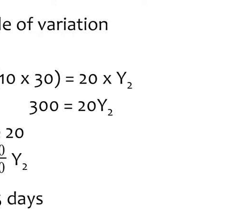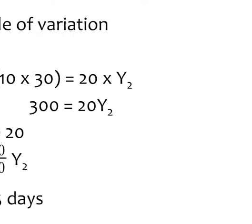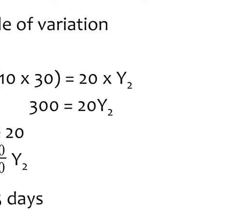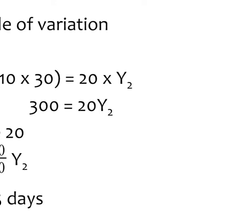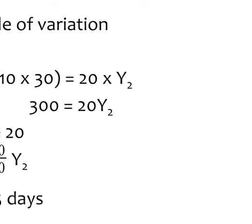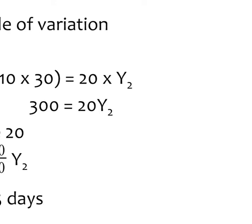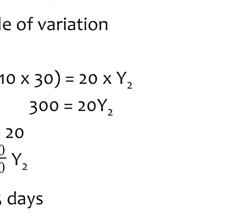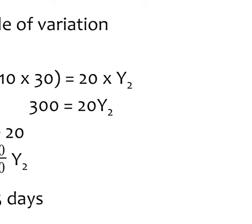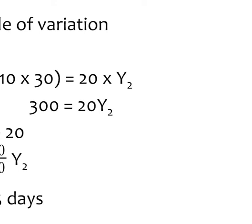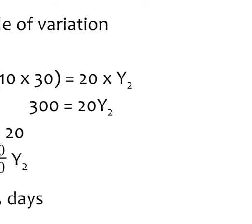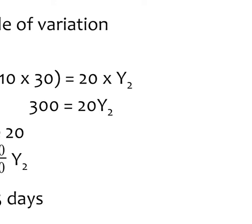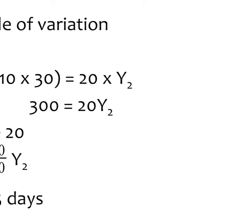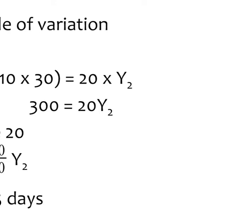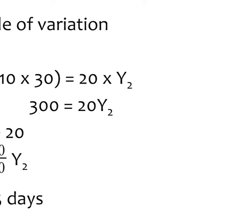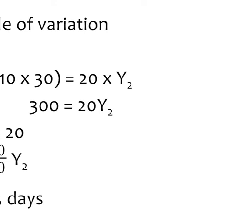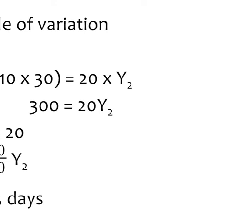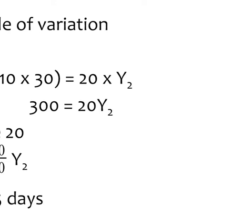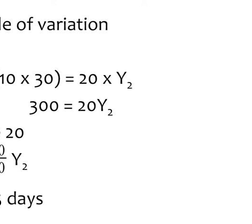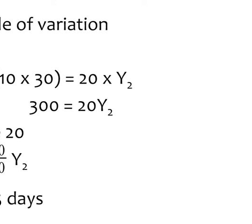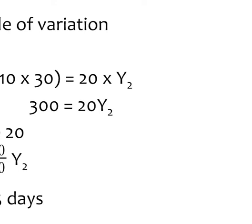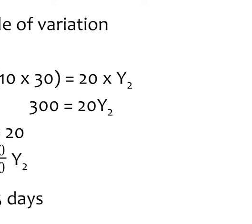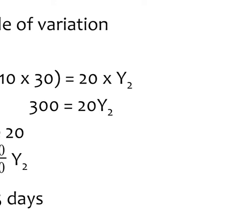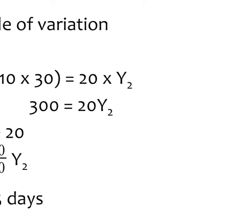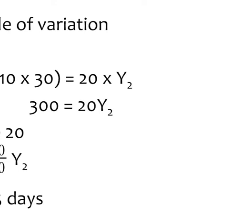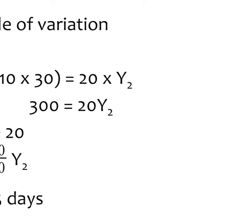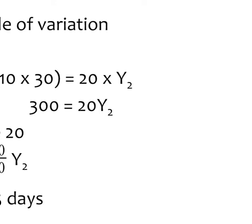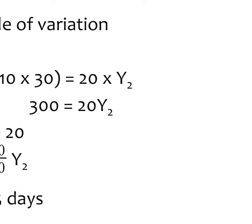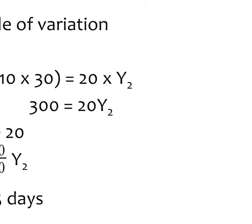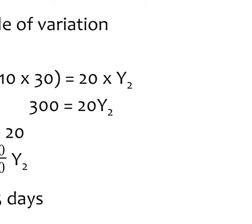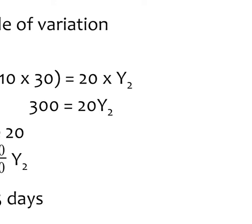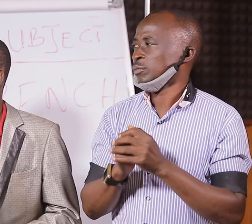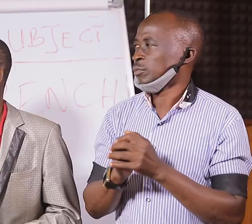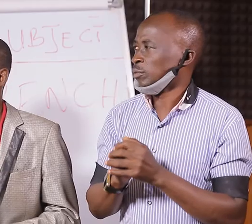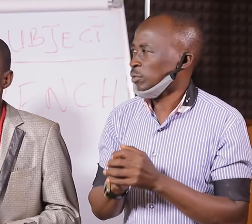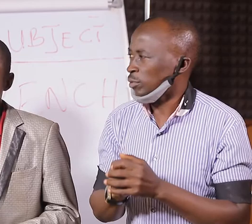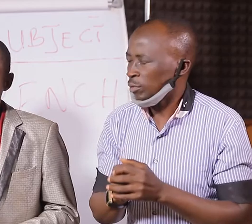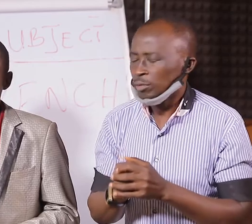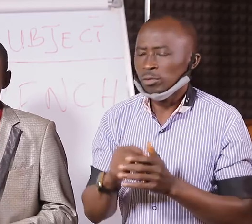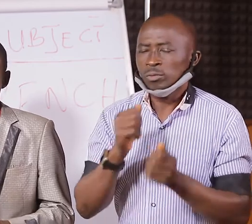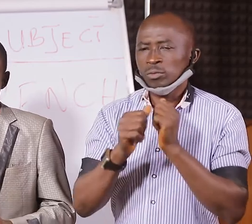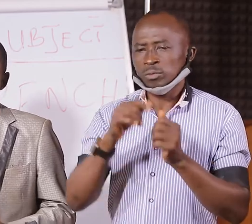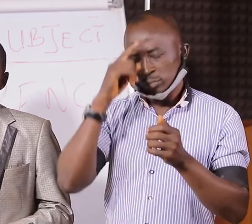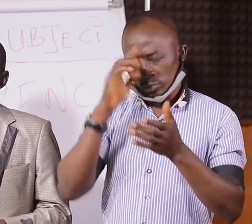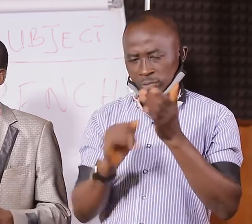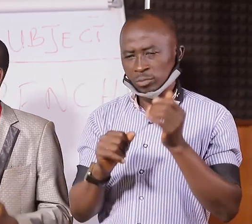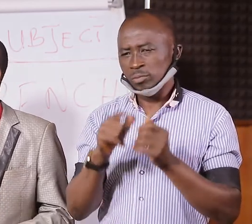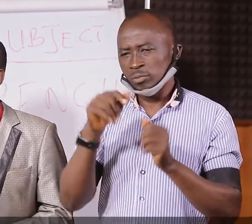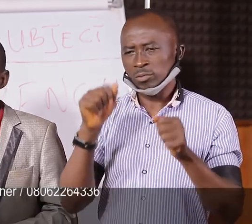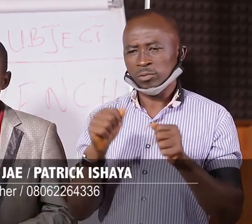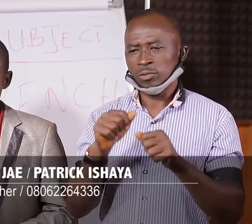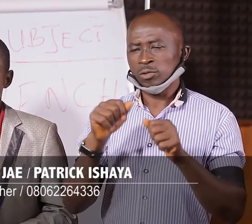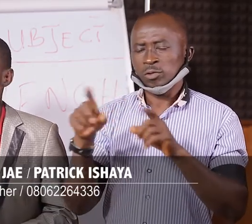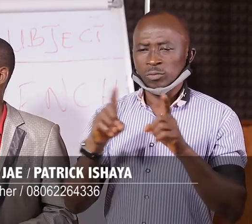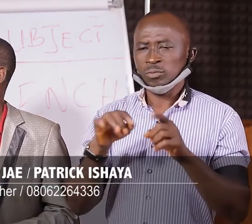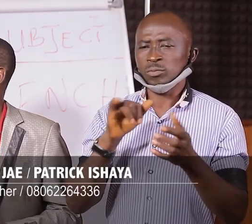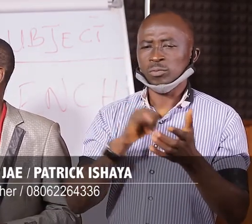under the product rule for inverse variation, which I believe you can be able to